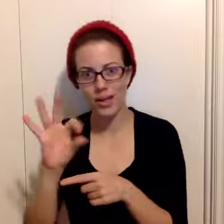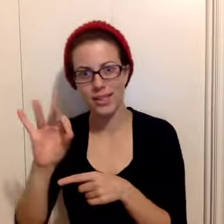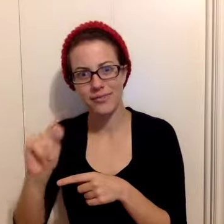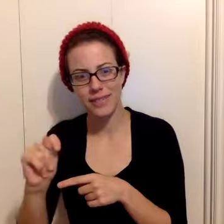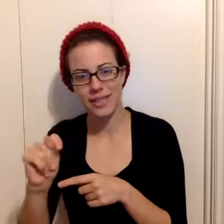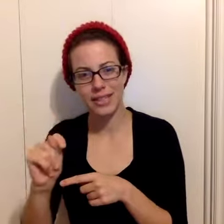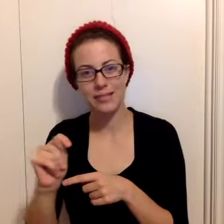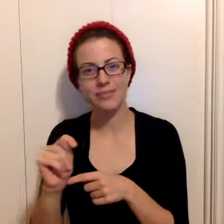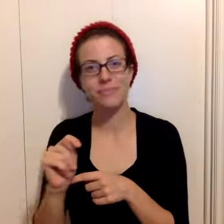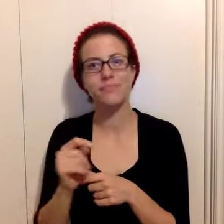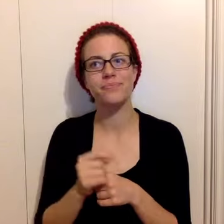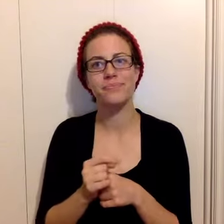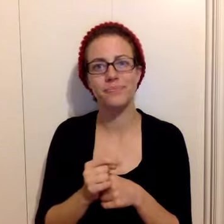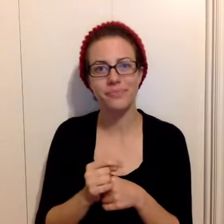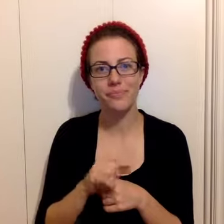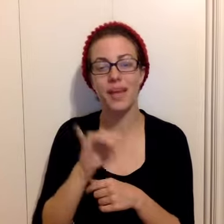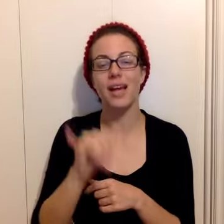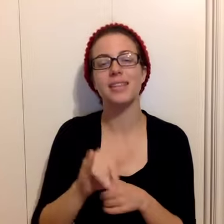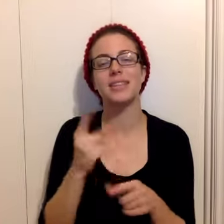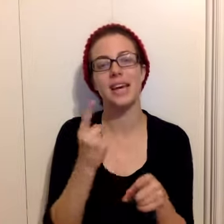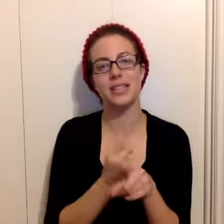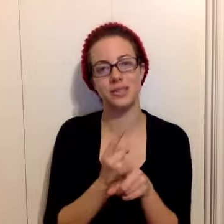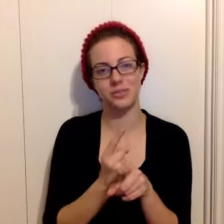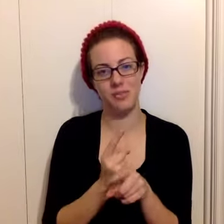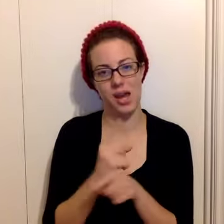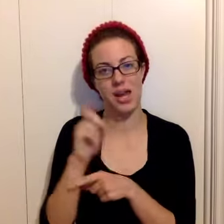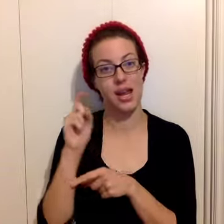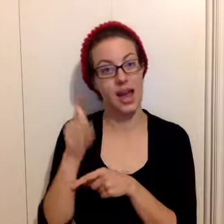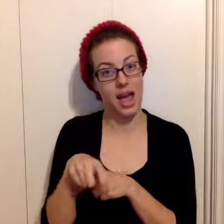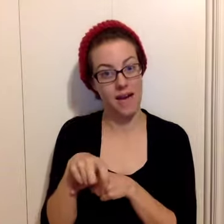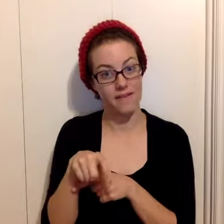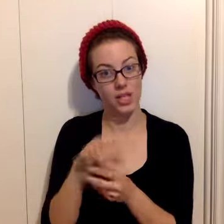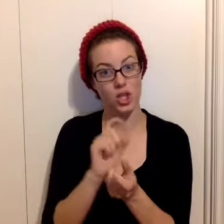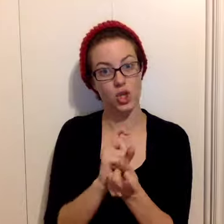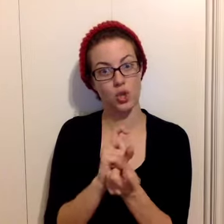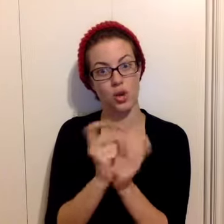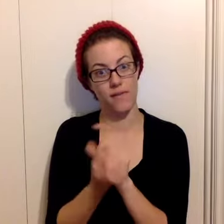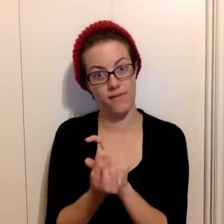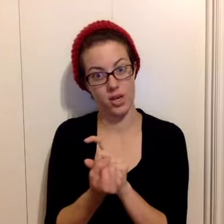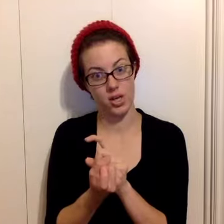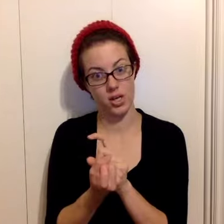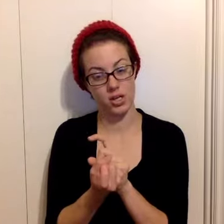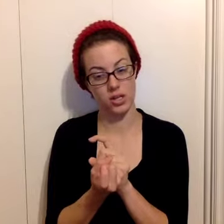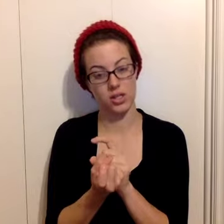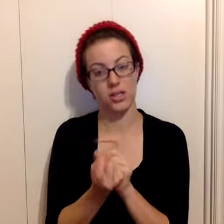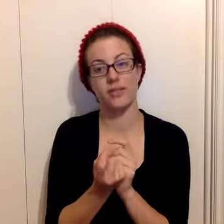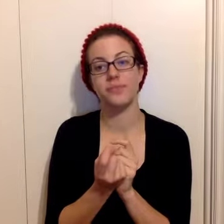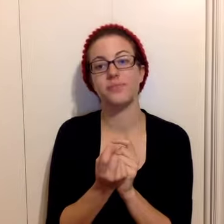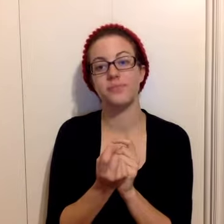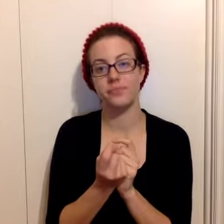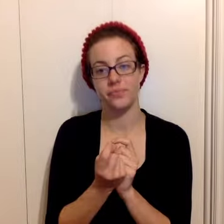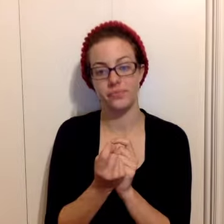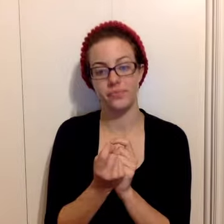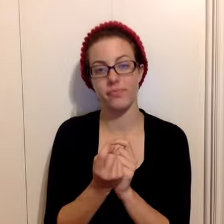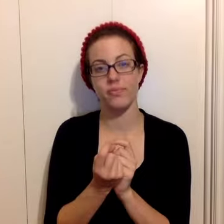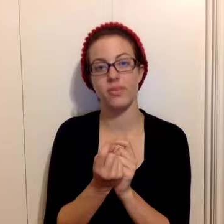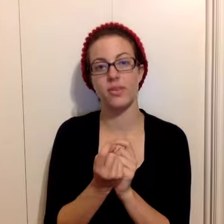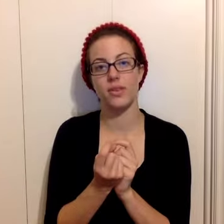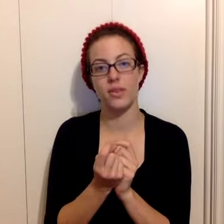That's right, we have to convert in order to end up with consistent units of